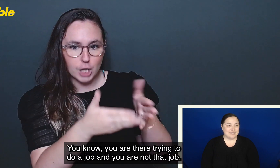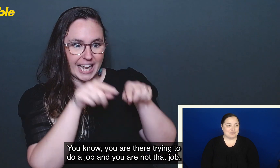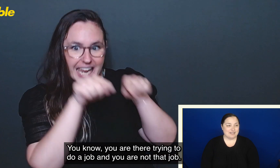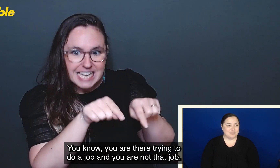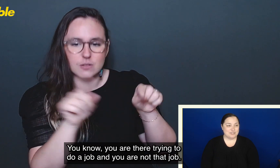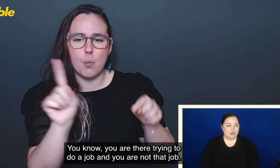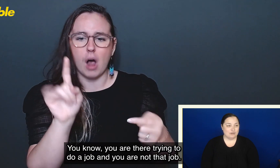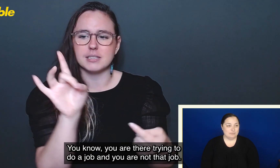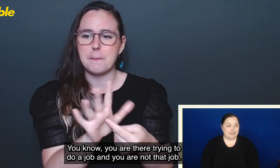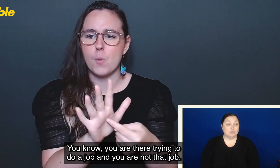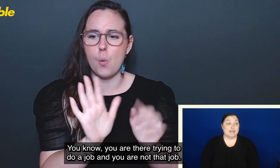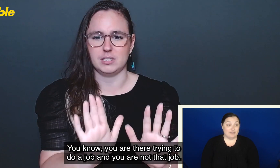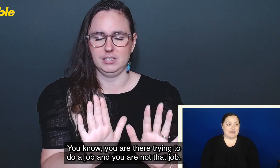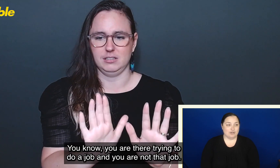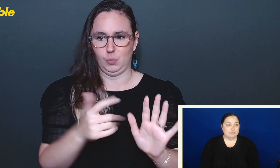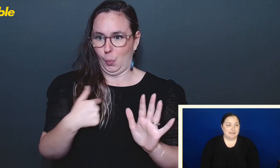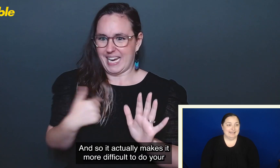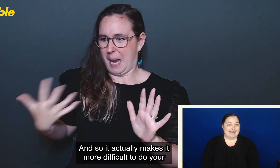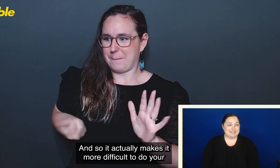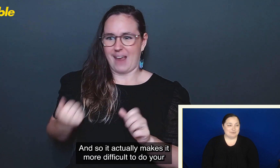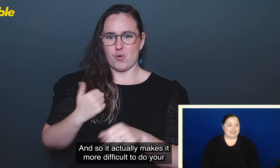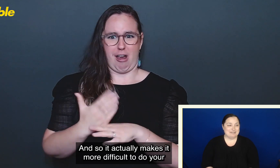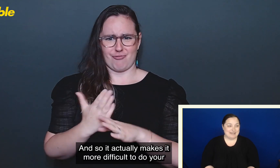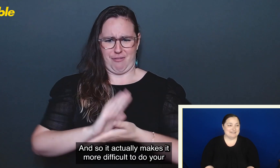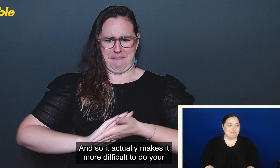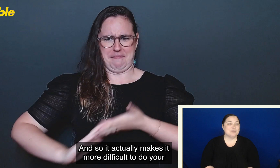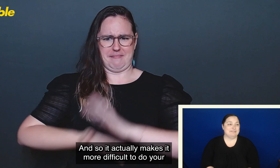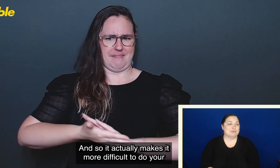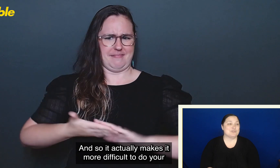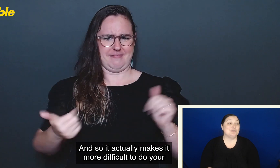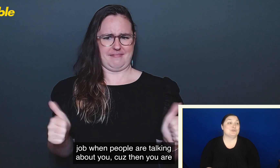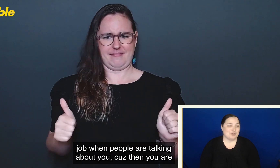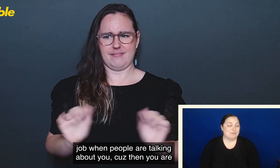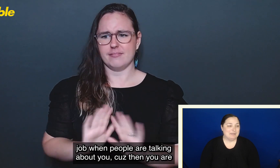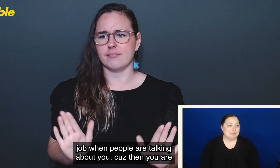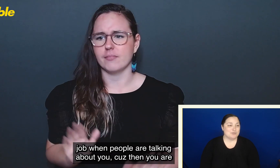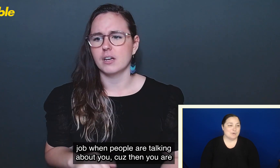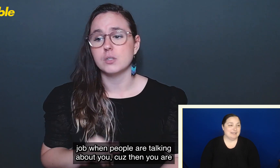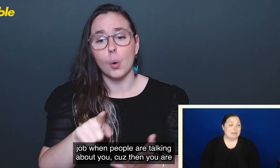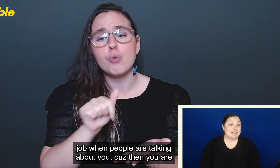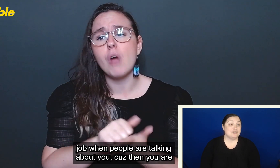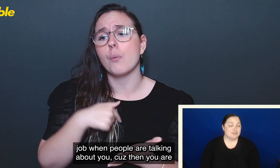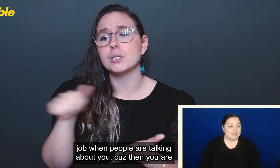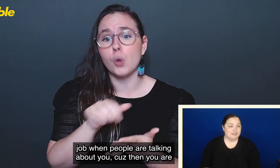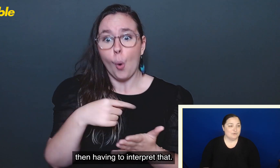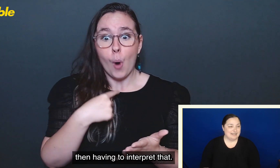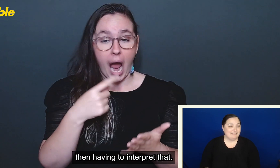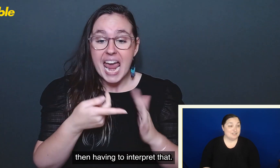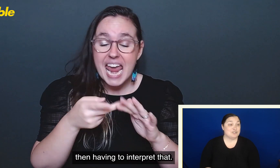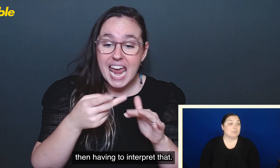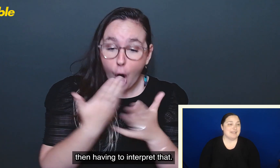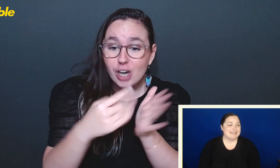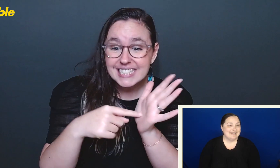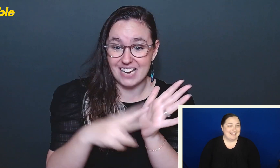You're there trying to do a job and you are not that job. And so it actually makes it more difficult to do your job when people are talking about you, because then you're then having